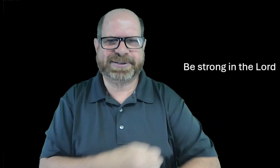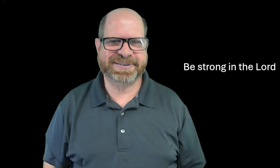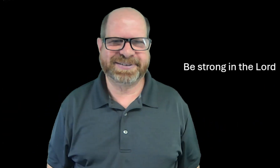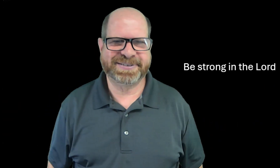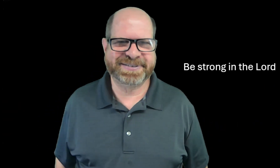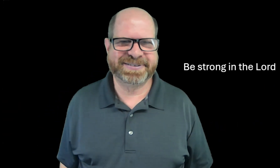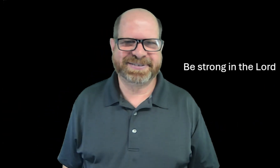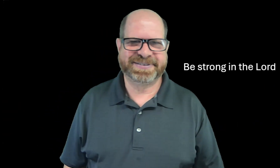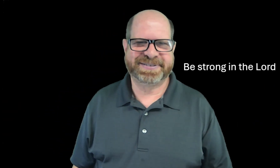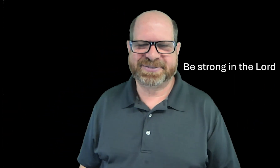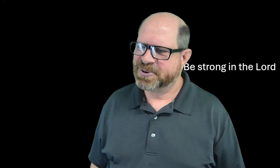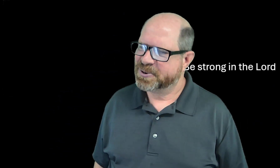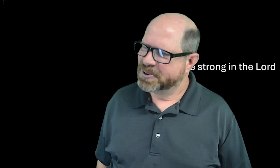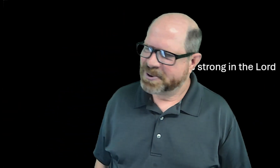and sucking out our energy.